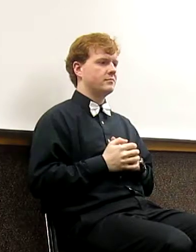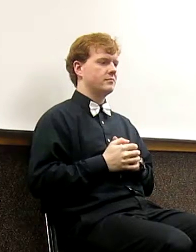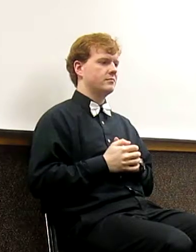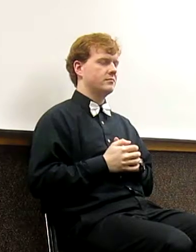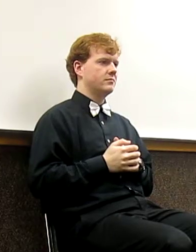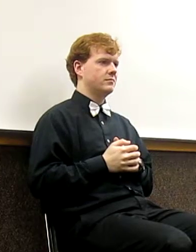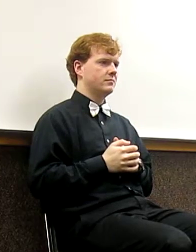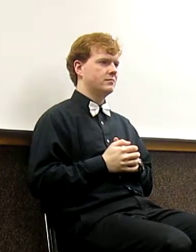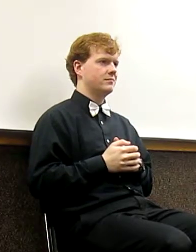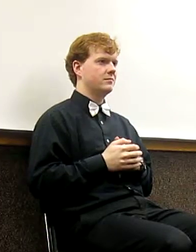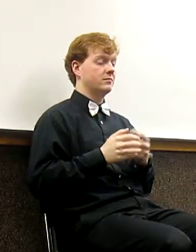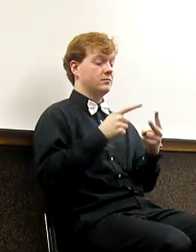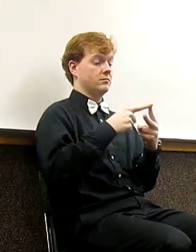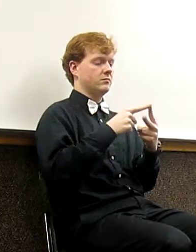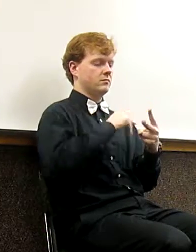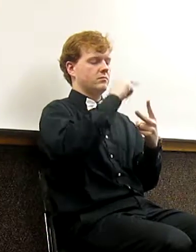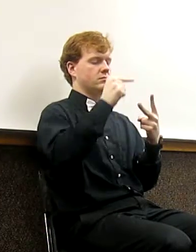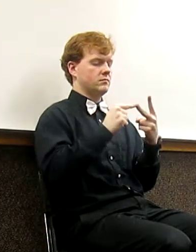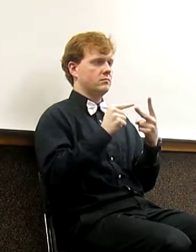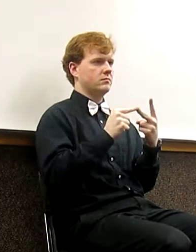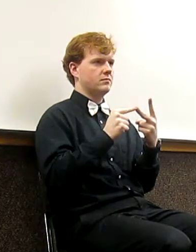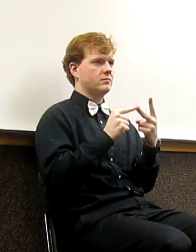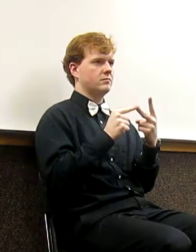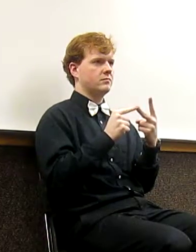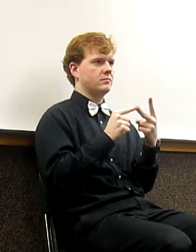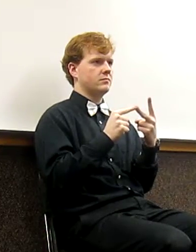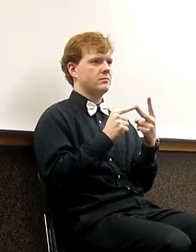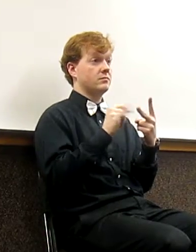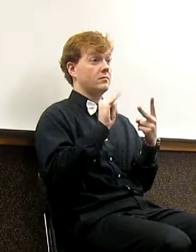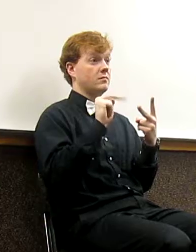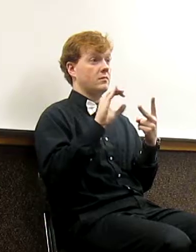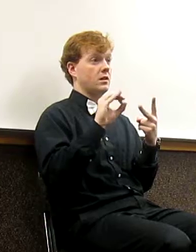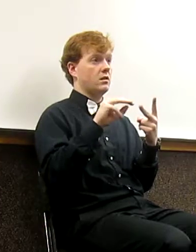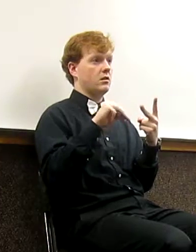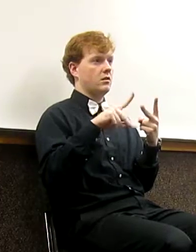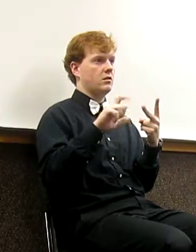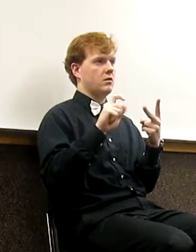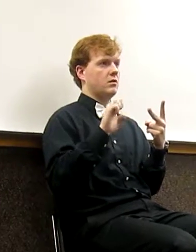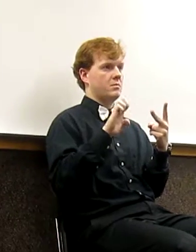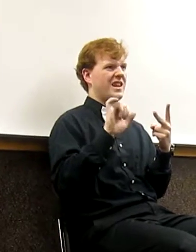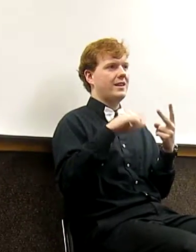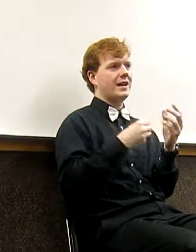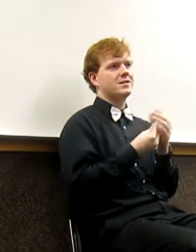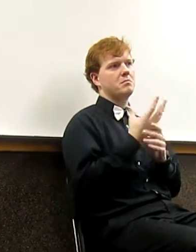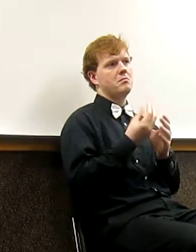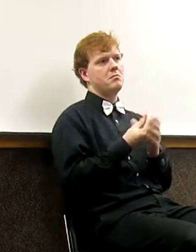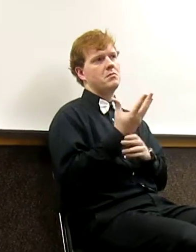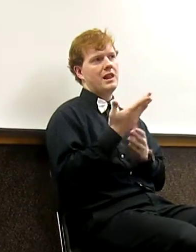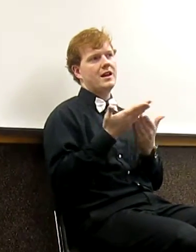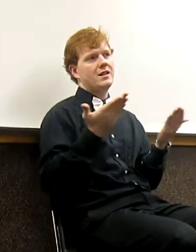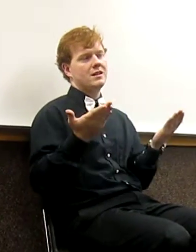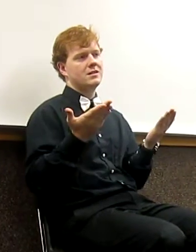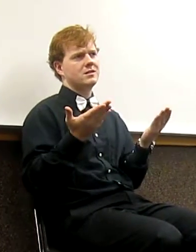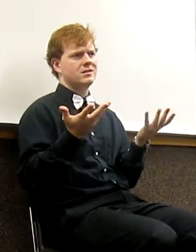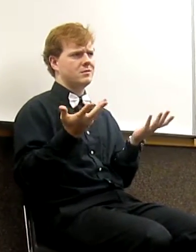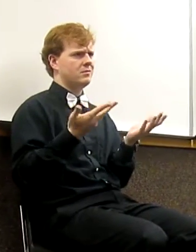Yeah. So incomplete proteins, they are plant products. So name a